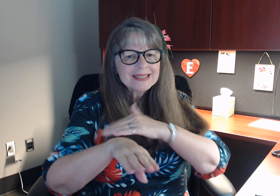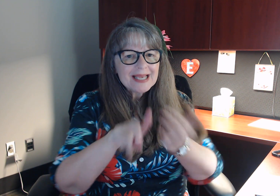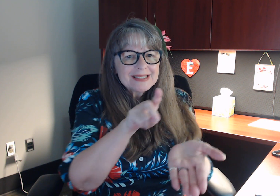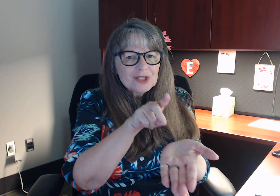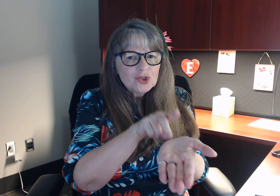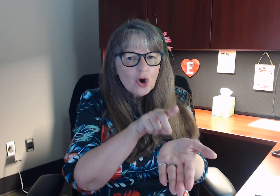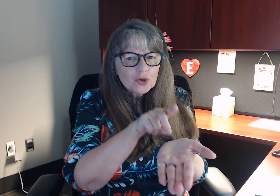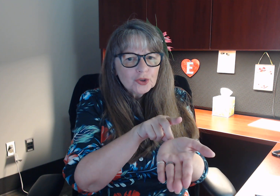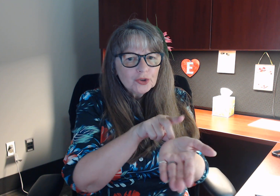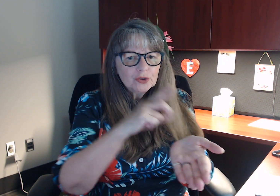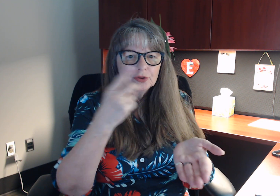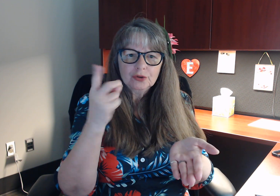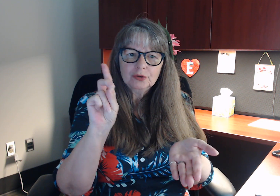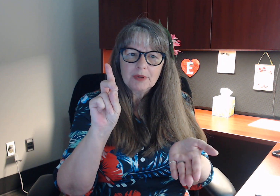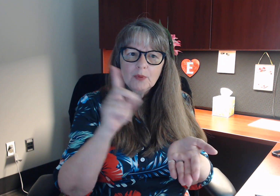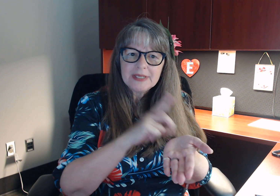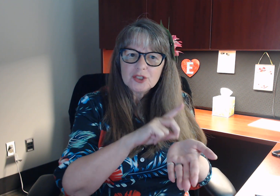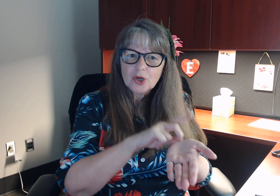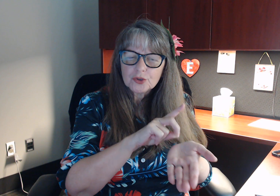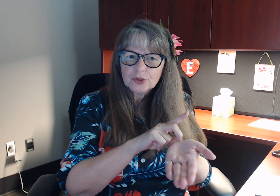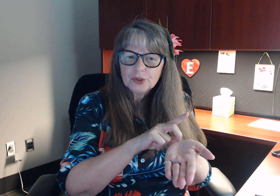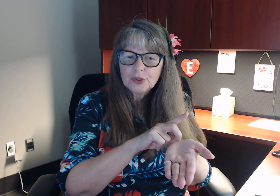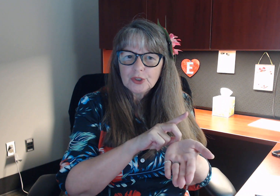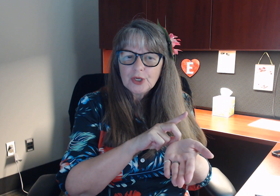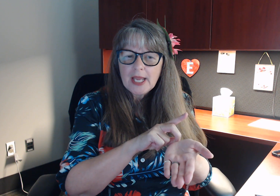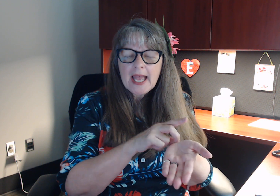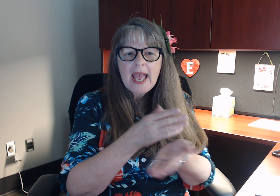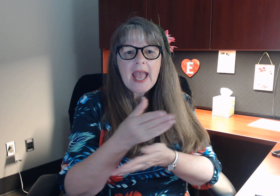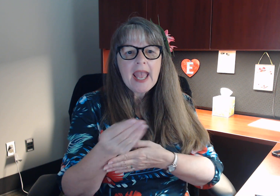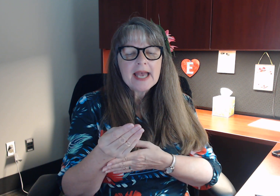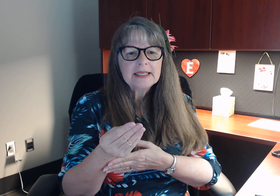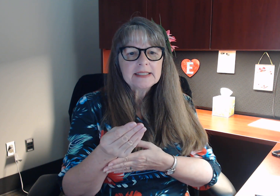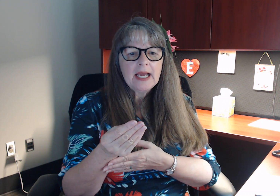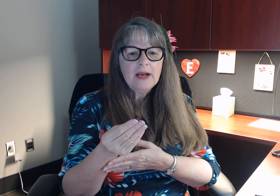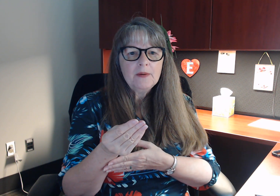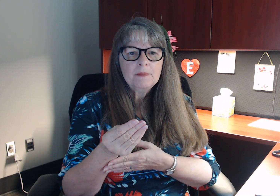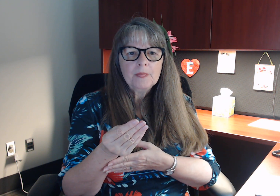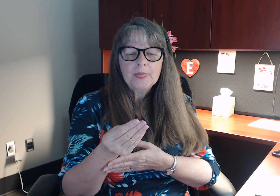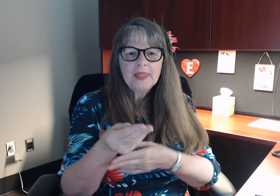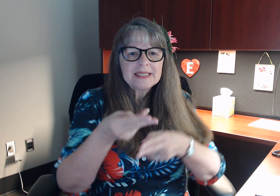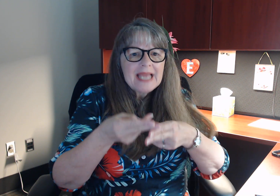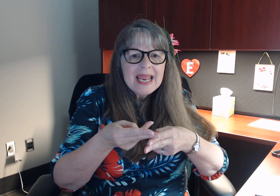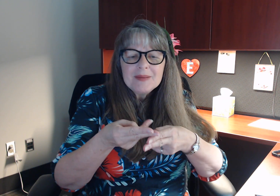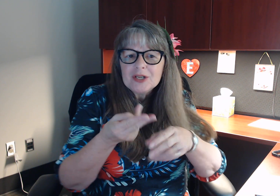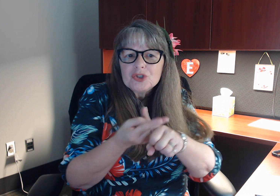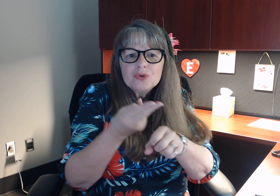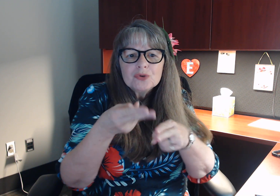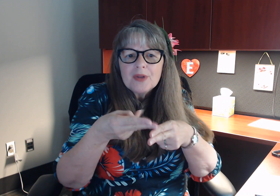the doctor. Remember we did doctor? And his name, his username, and